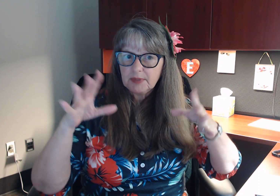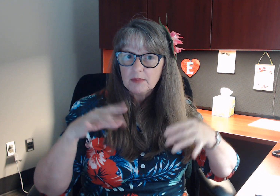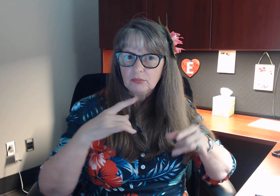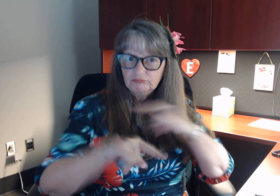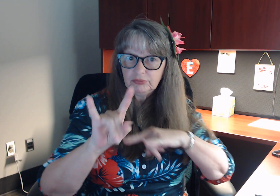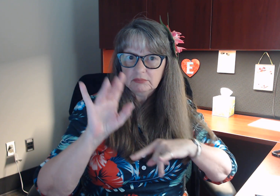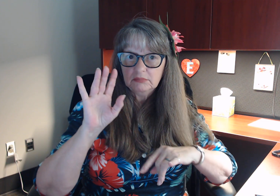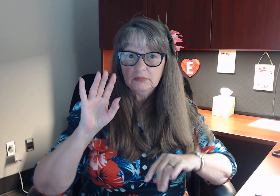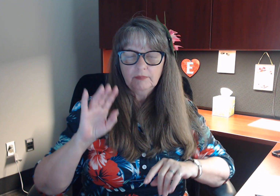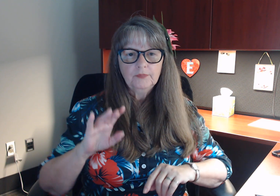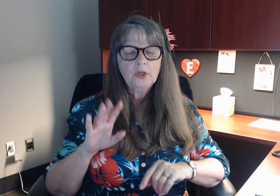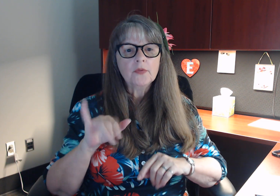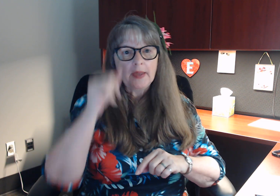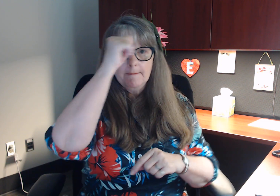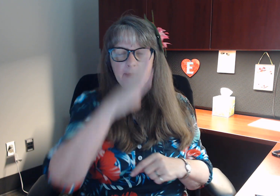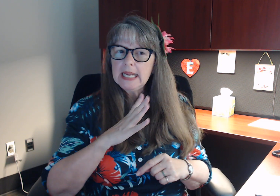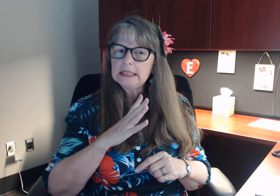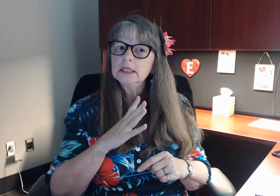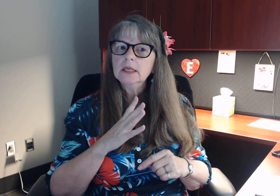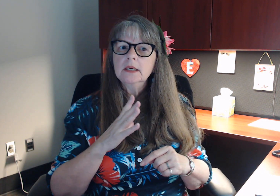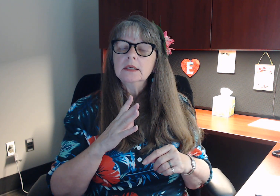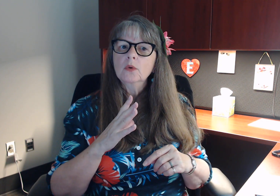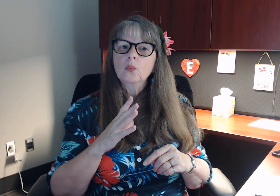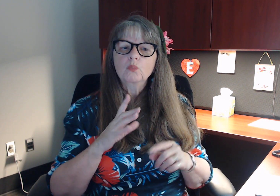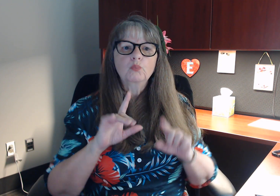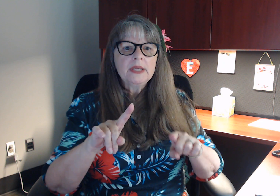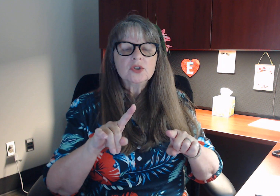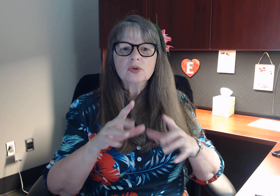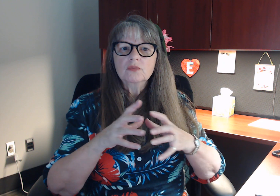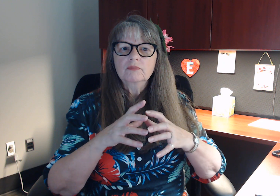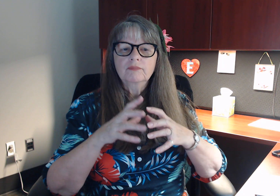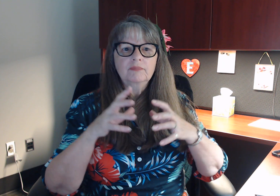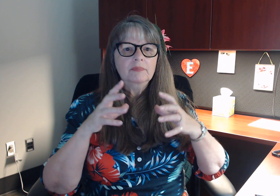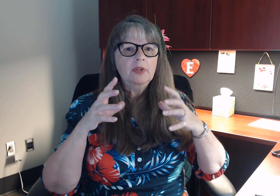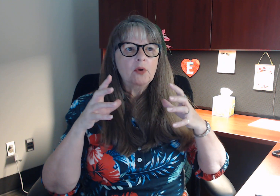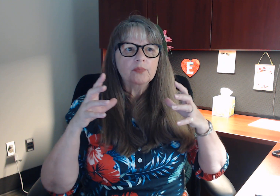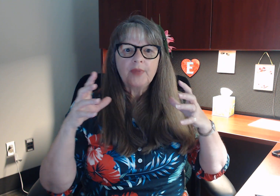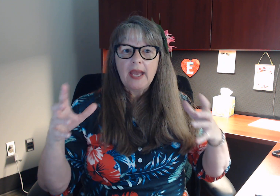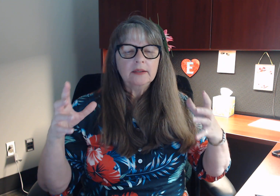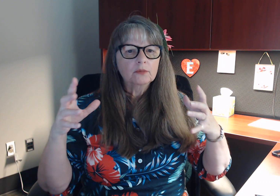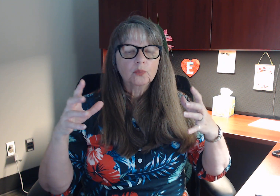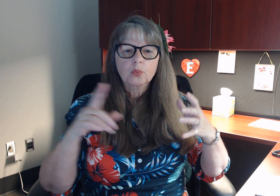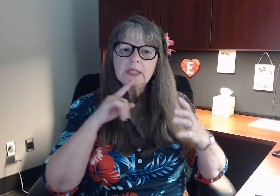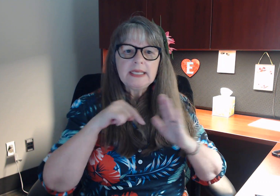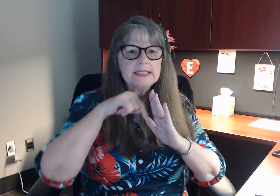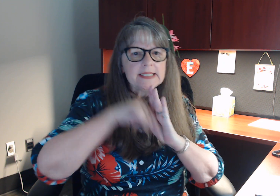despicable. You know, that man went to, you know, that really